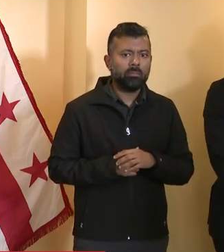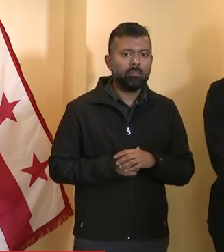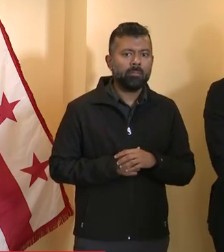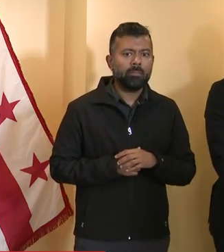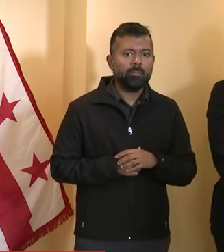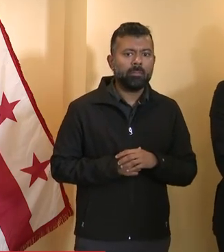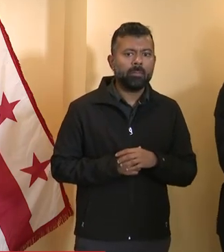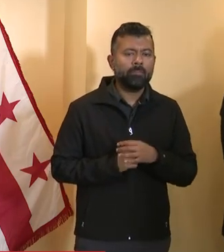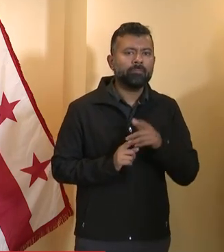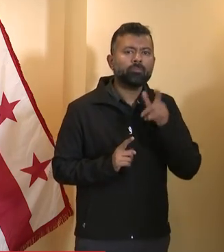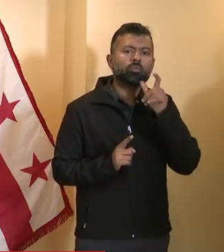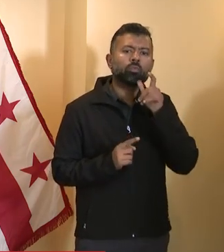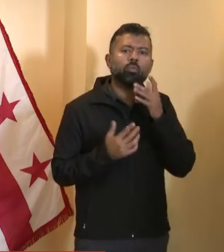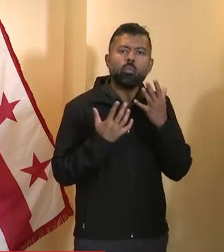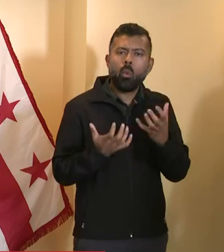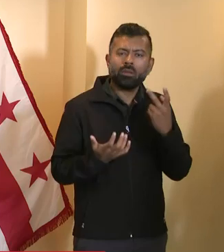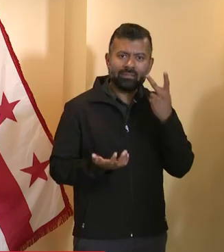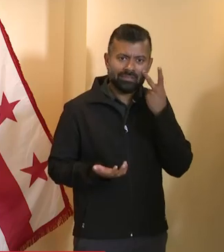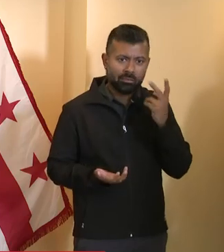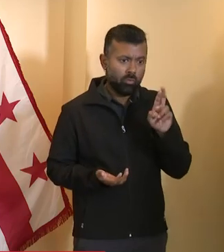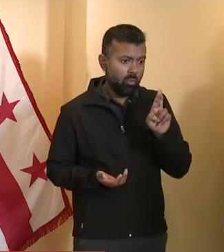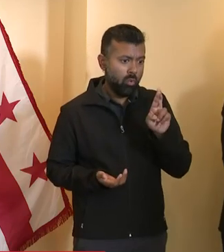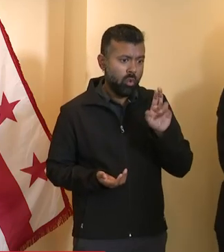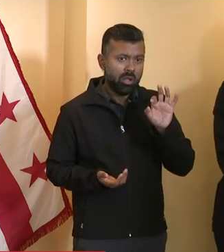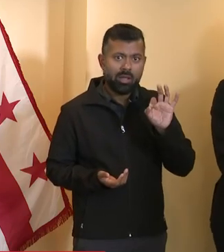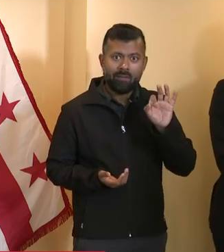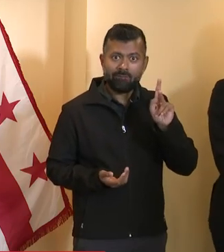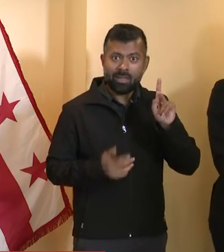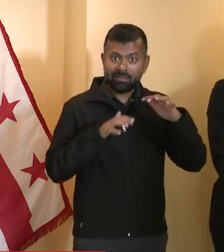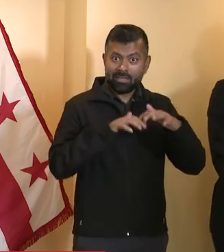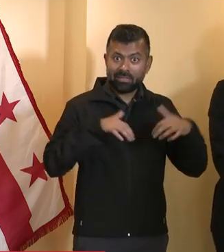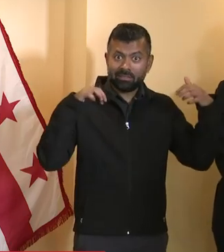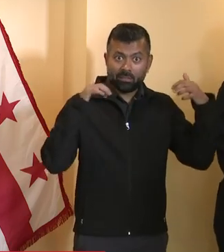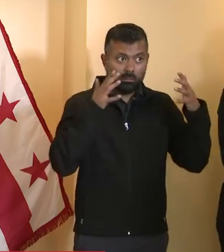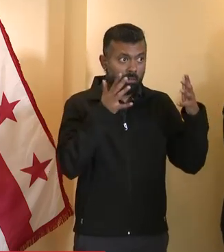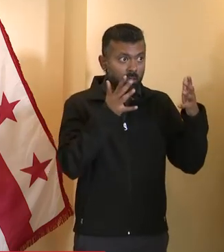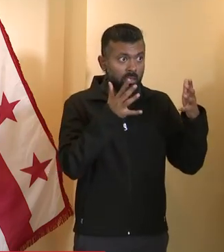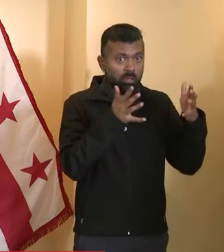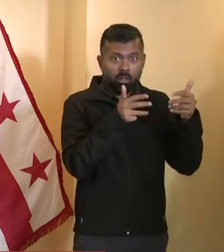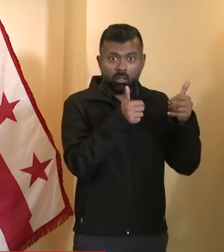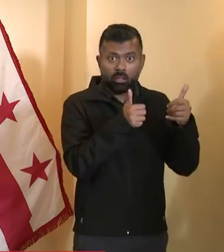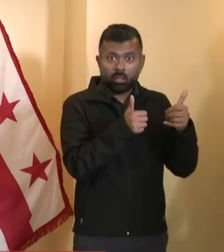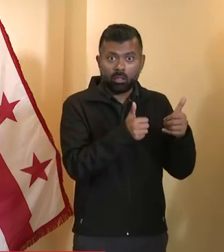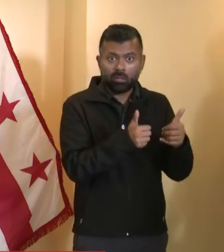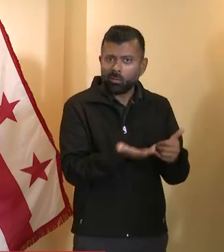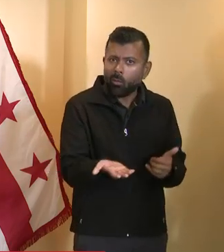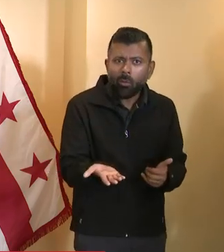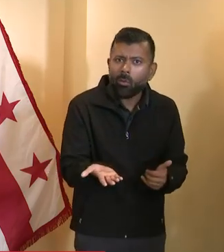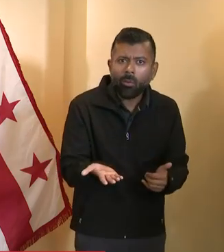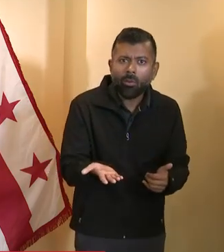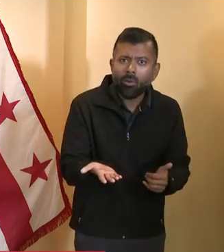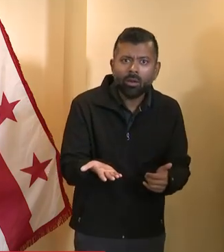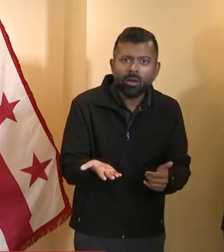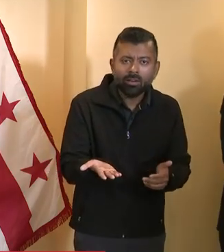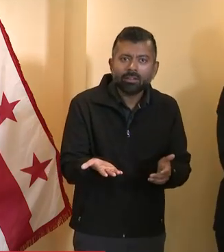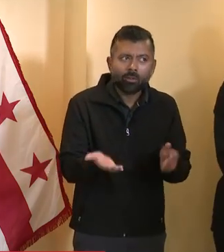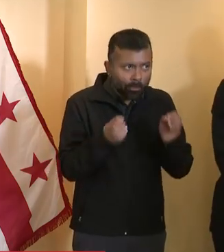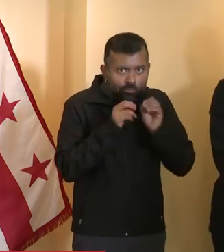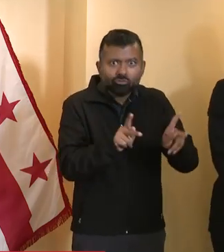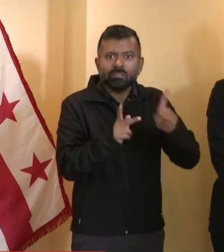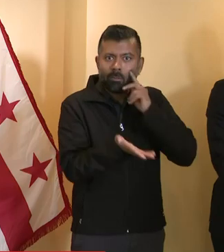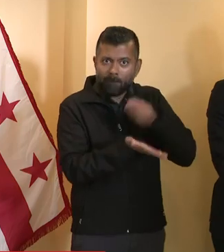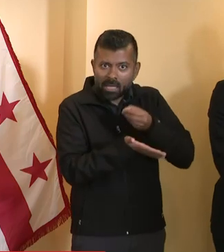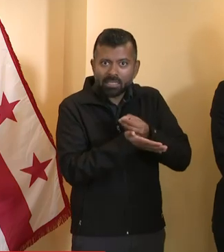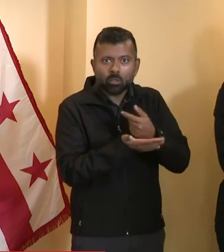RFK? No tax revenue coming in. So we have to, that's an engine, that's an economic engine. There'll be others, things like